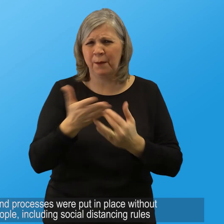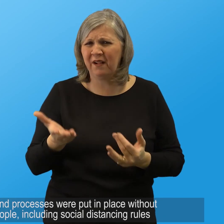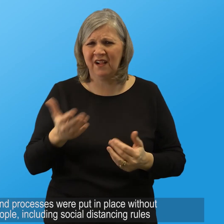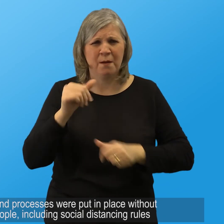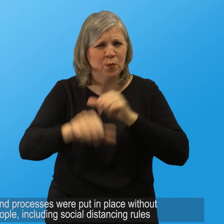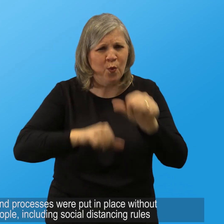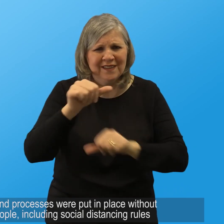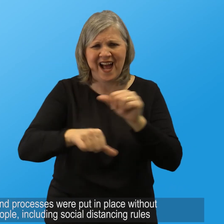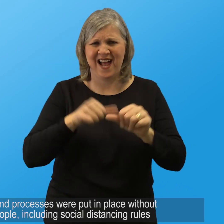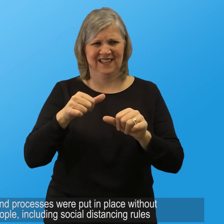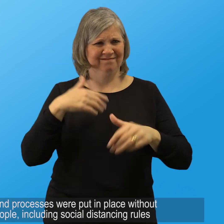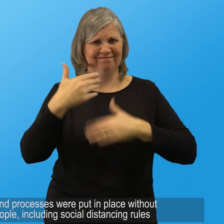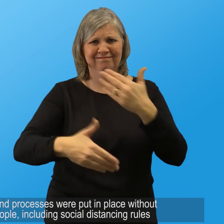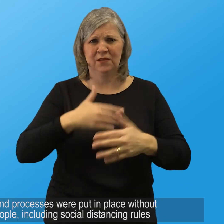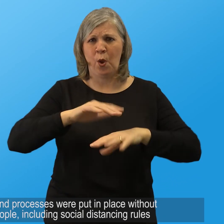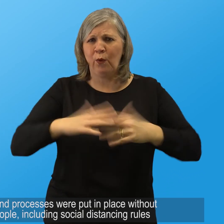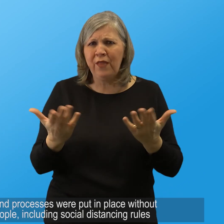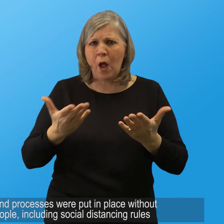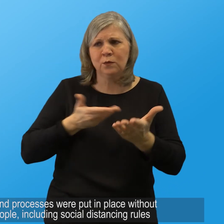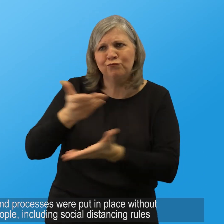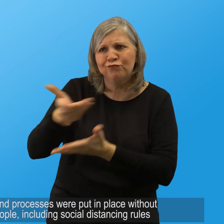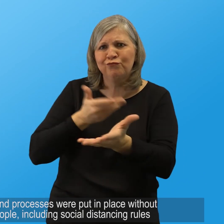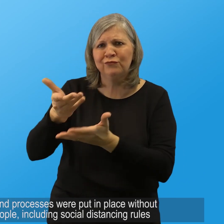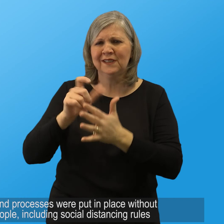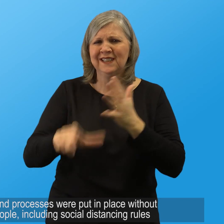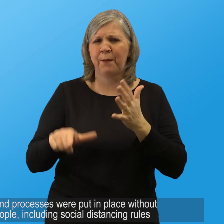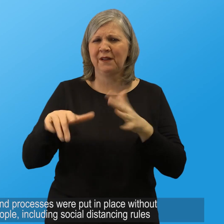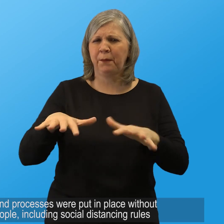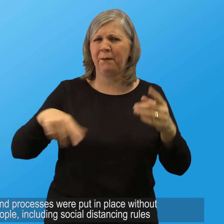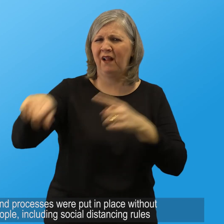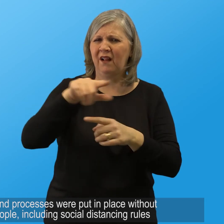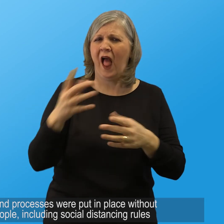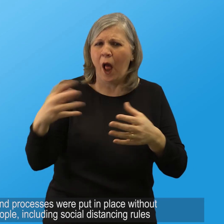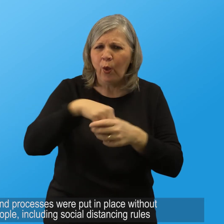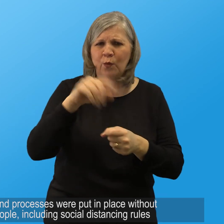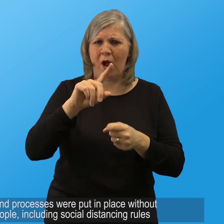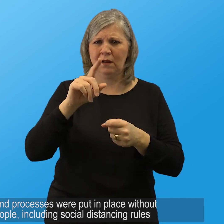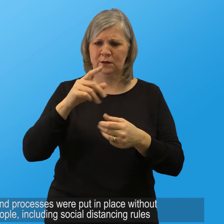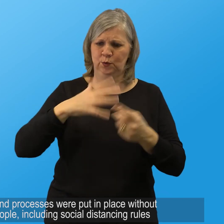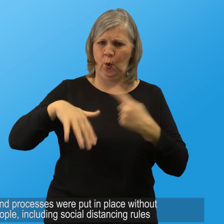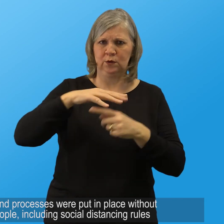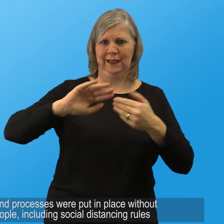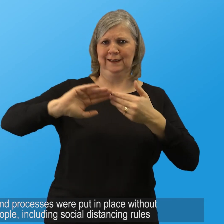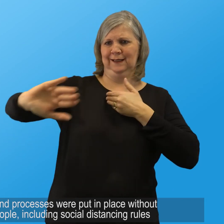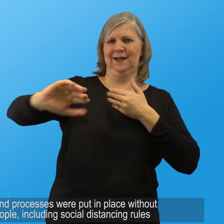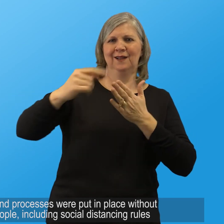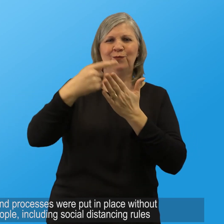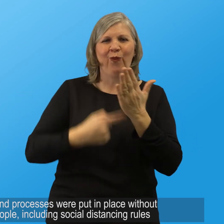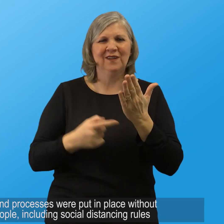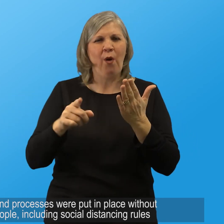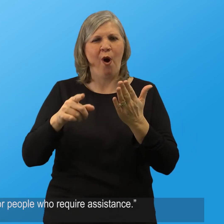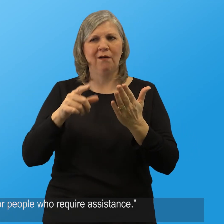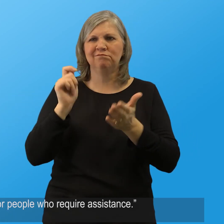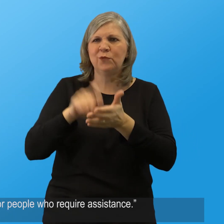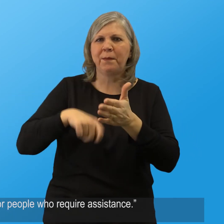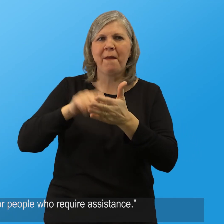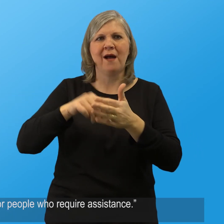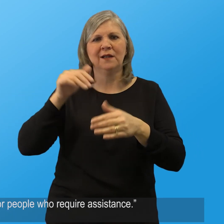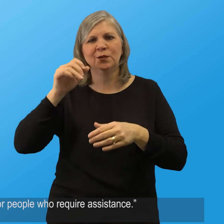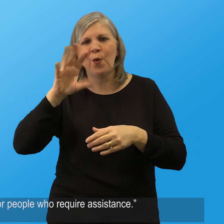Inaccessible systems and processes were put in place without consulting disabled people, including social distancing rules for supermarkets for